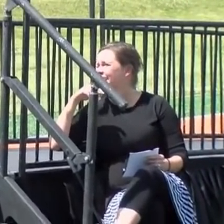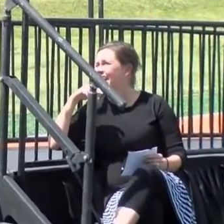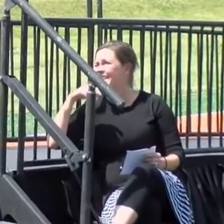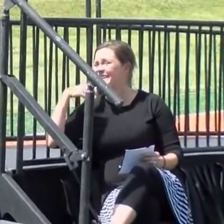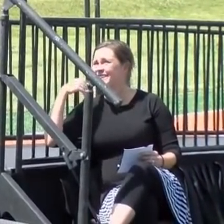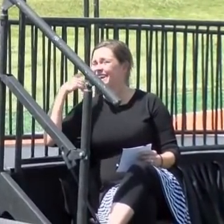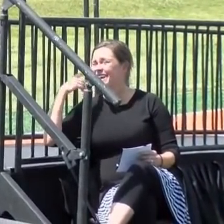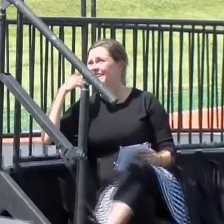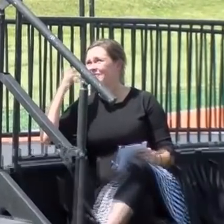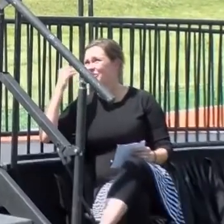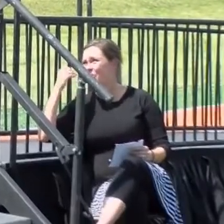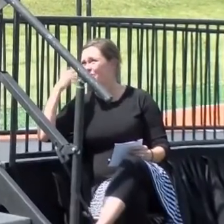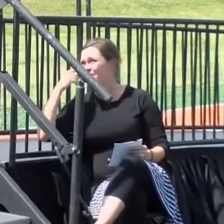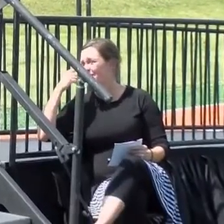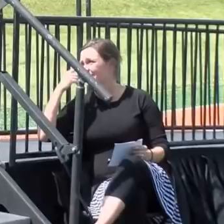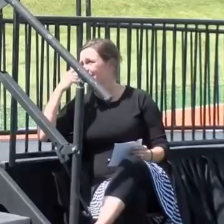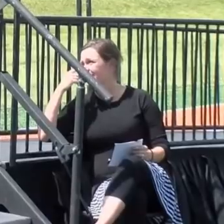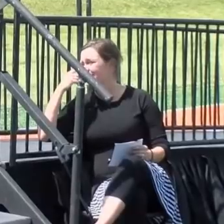Nathaniel Adams.